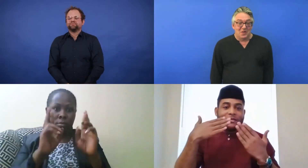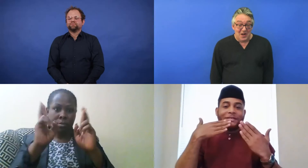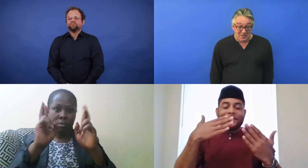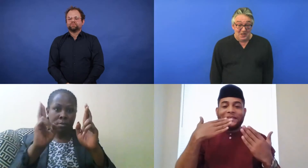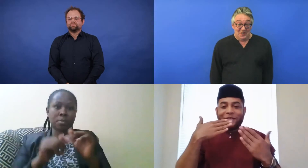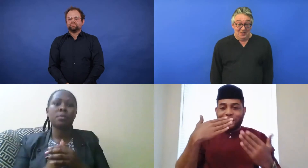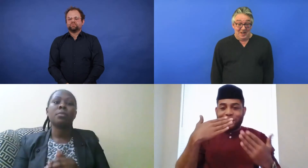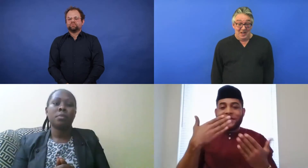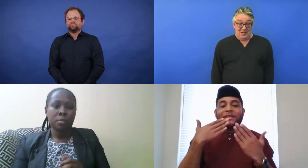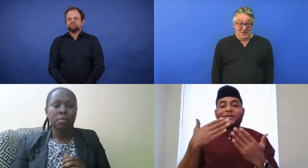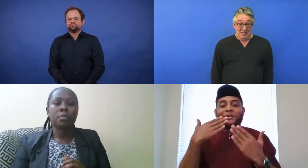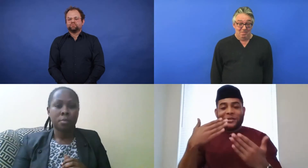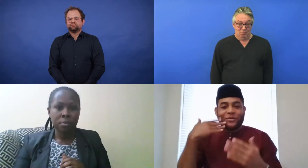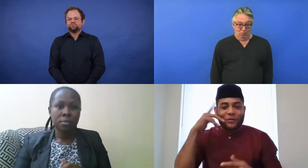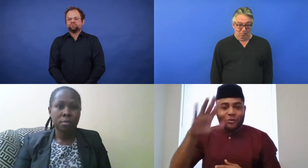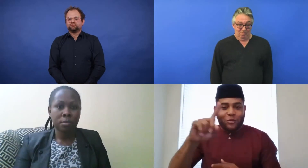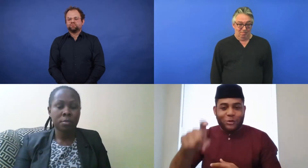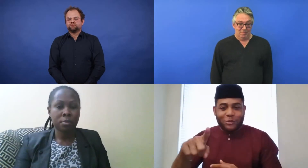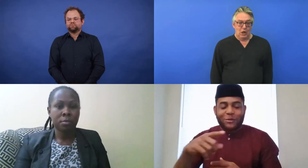Hello, good afternoon. Thank you.